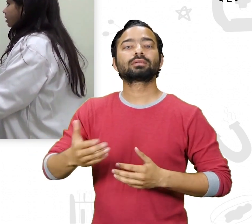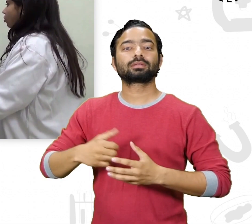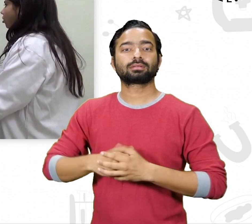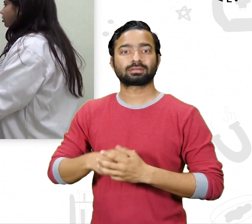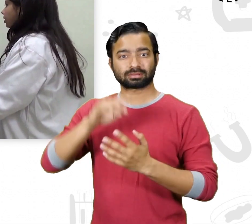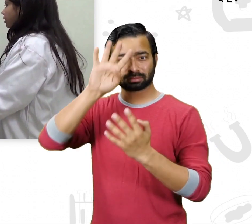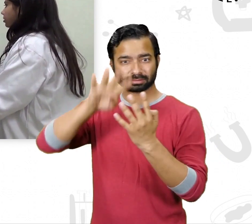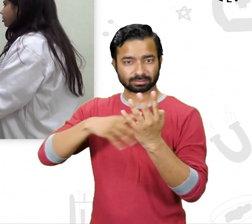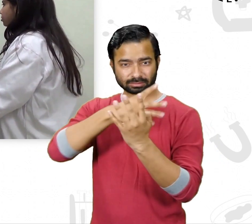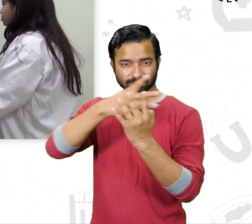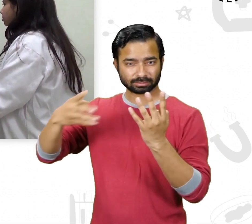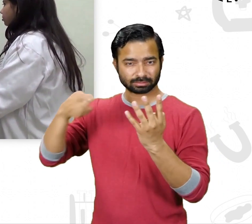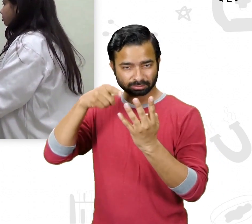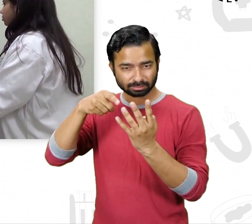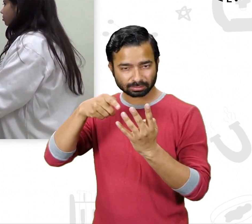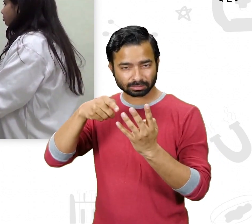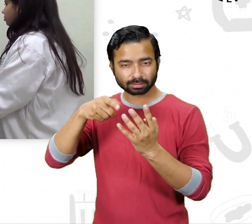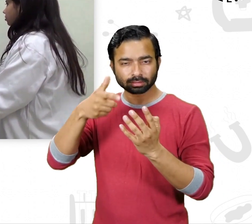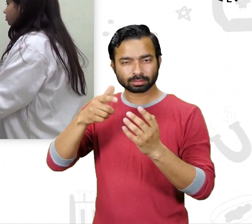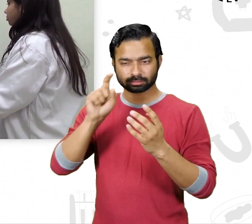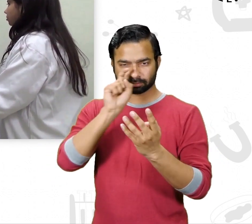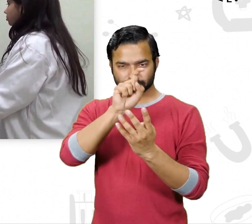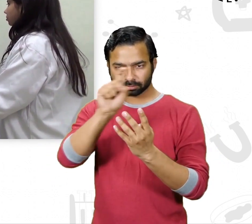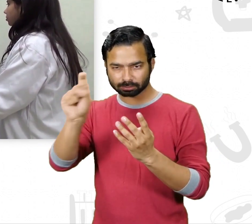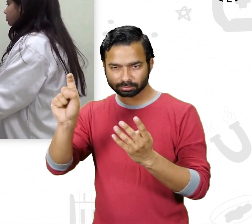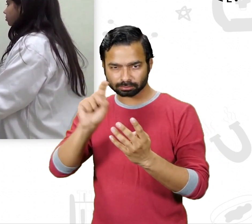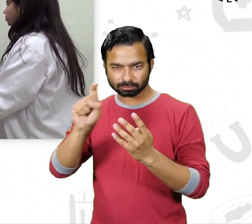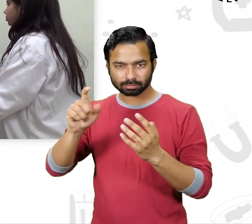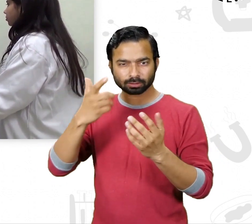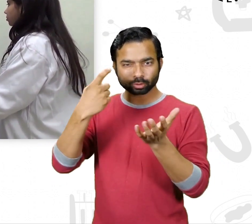Then I on the laser.